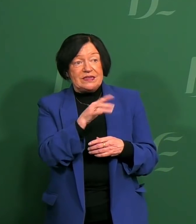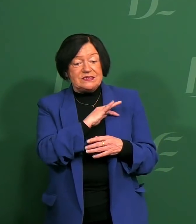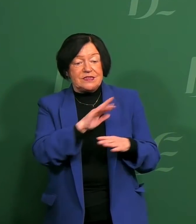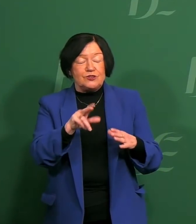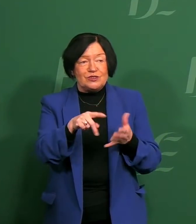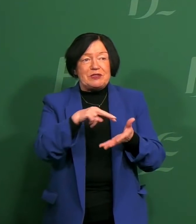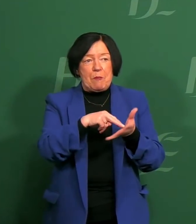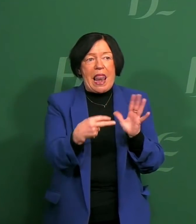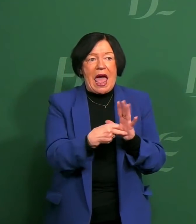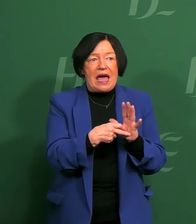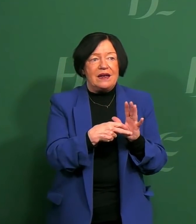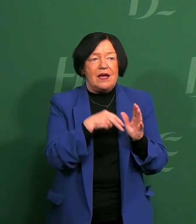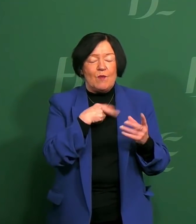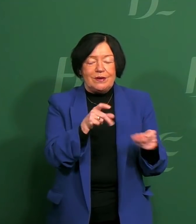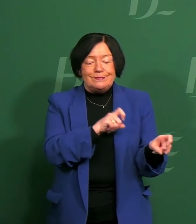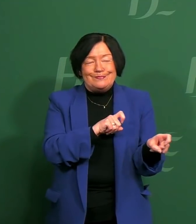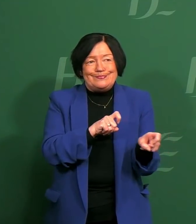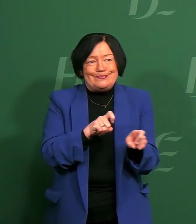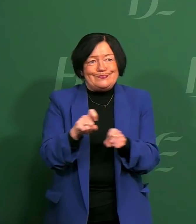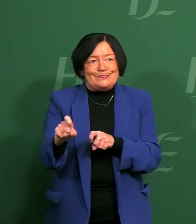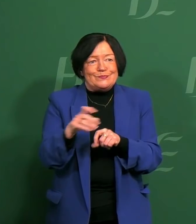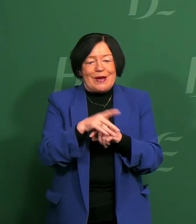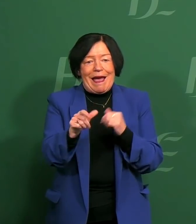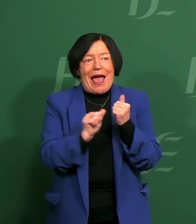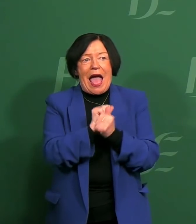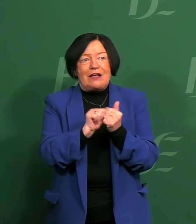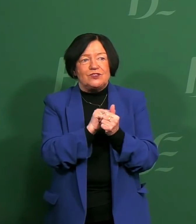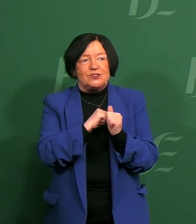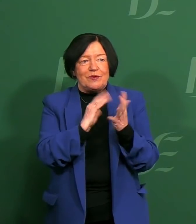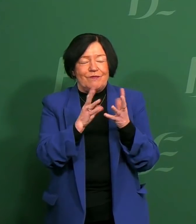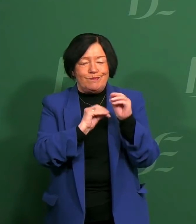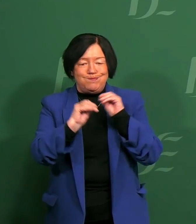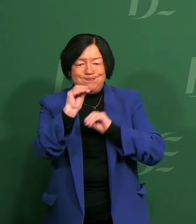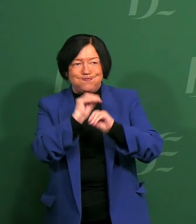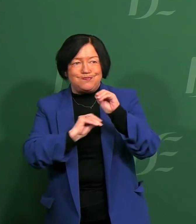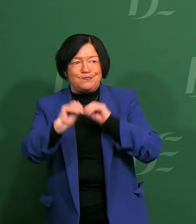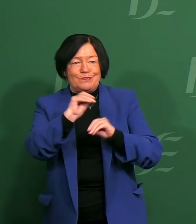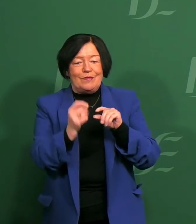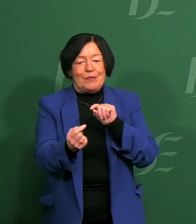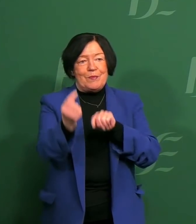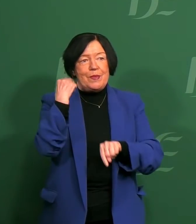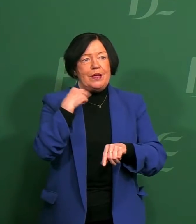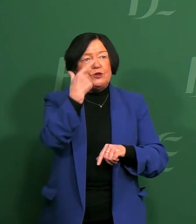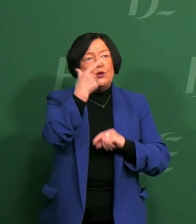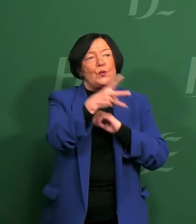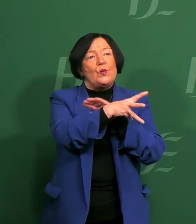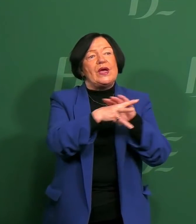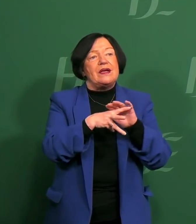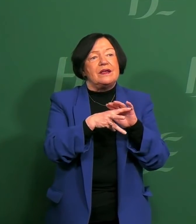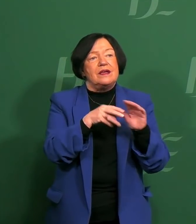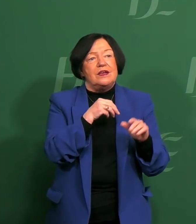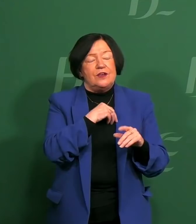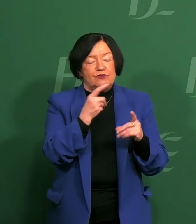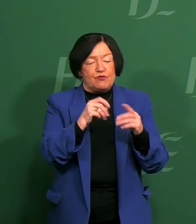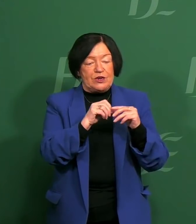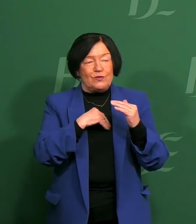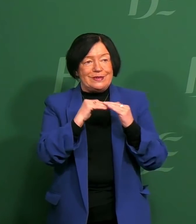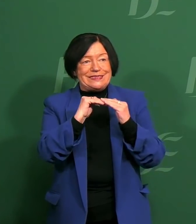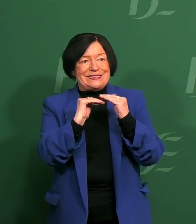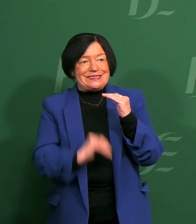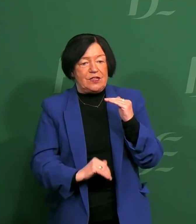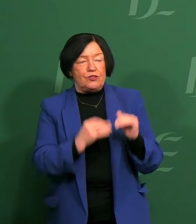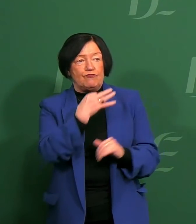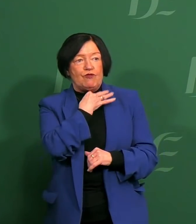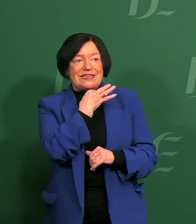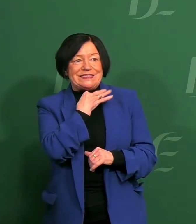a plan, and we will be continuing with the actions that we've put in place over the previous 2 weeks to de-escalate the